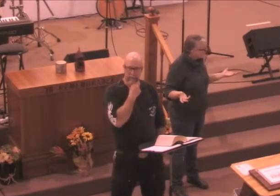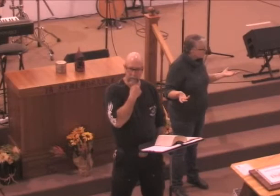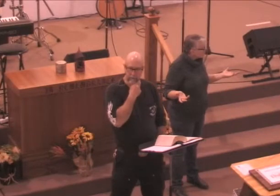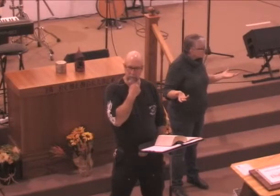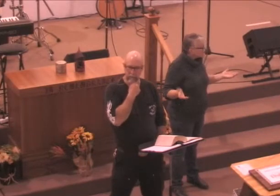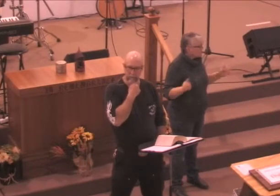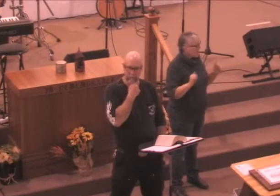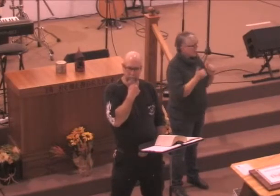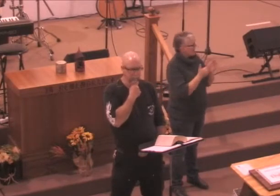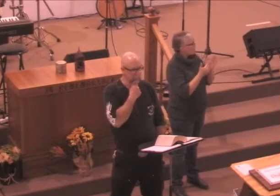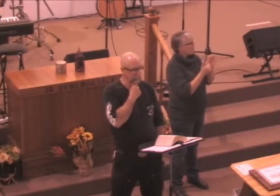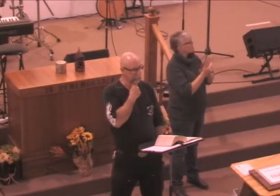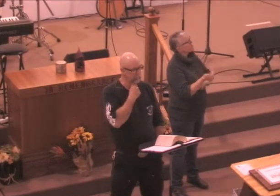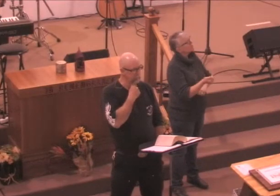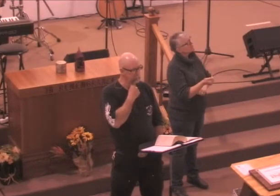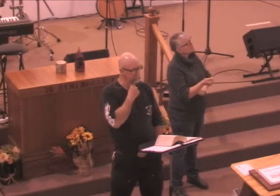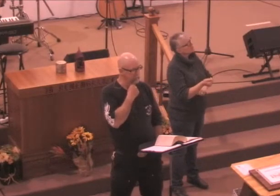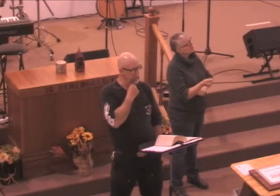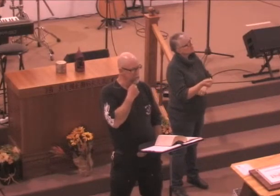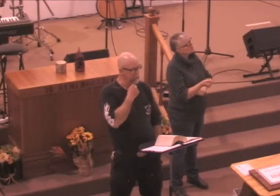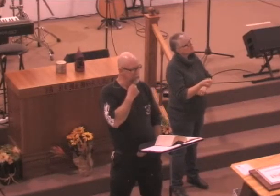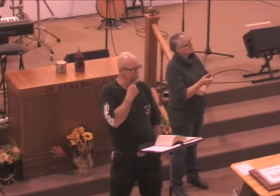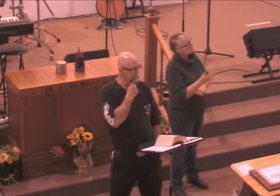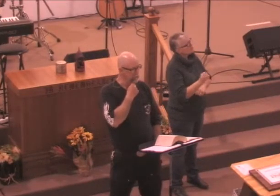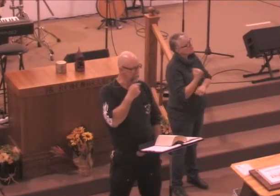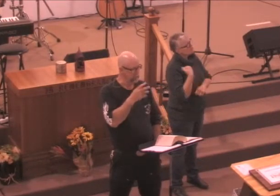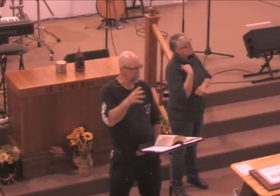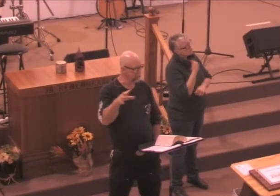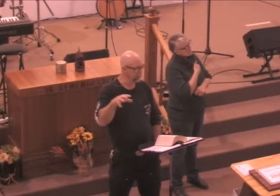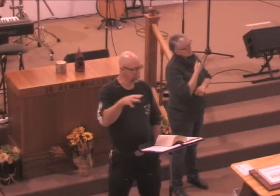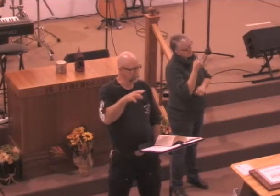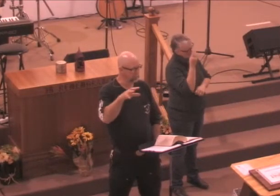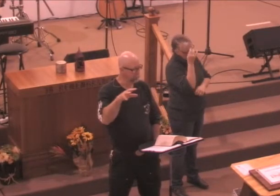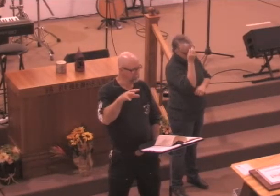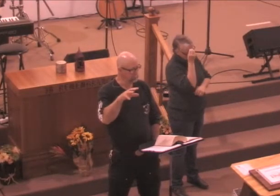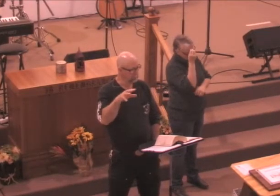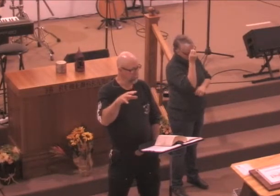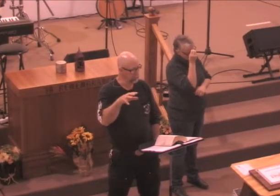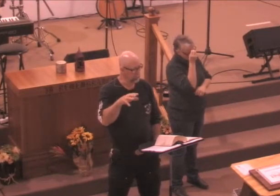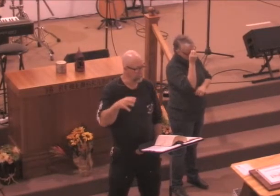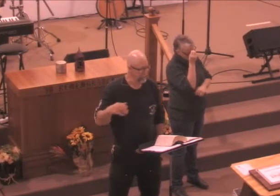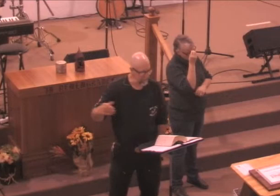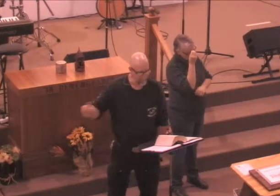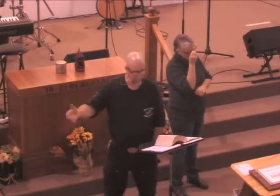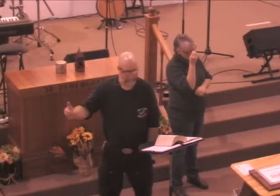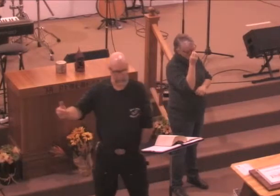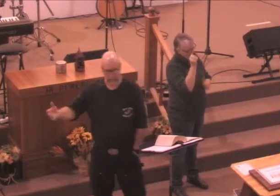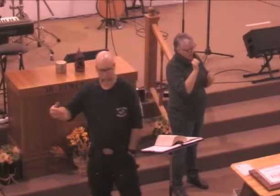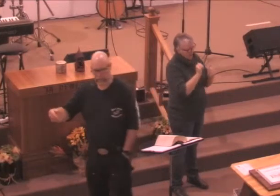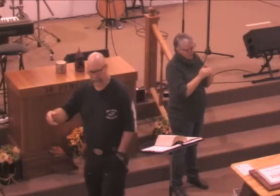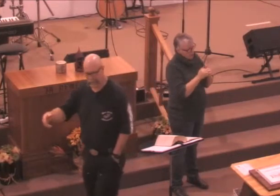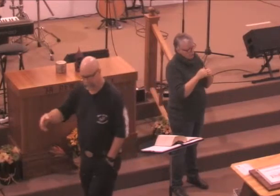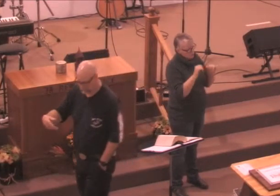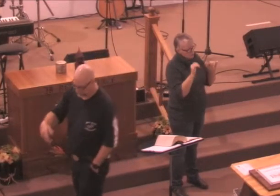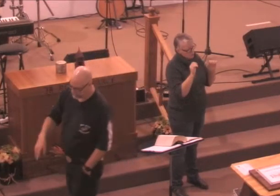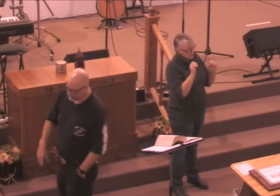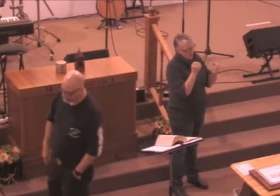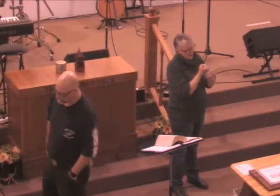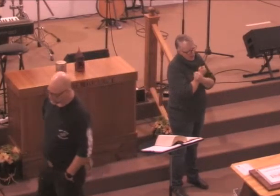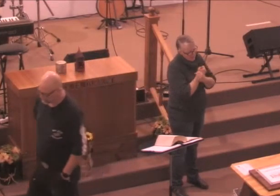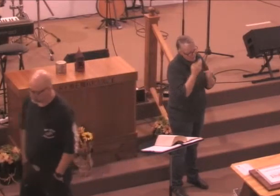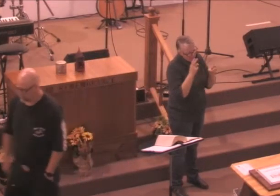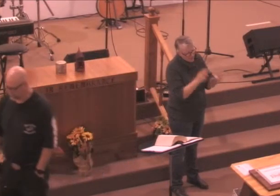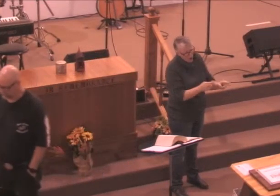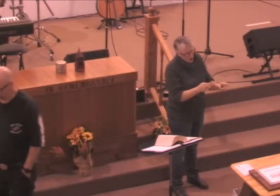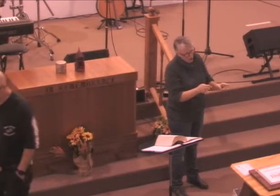How many times do we think about loving on people? Now, it's easy to love your spouse. Well, sometimes it's